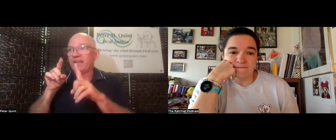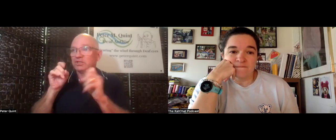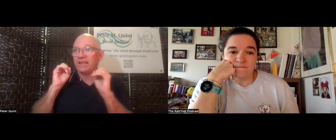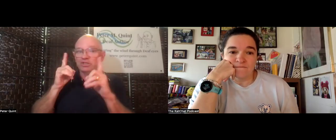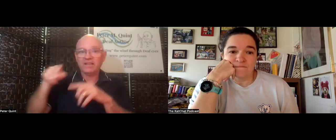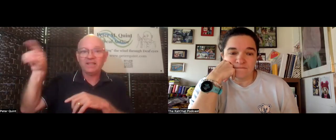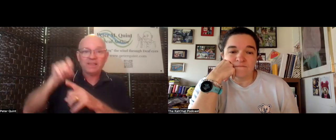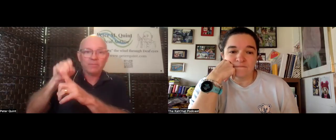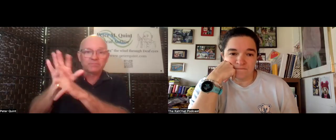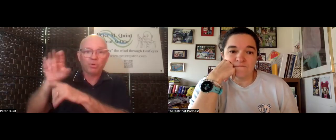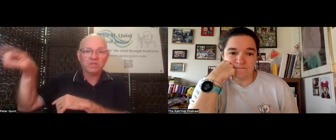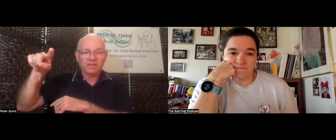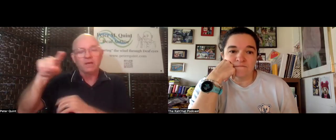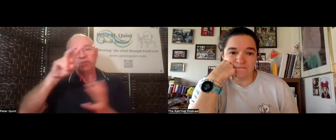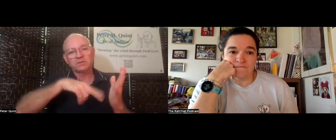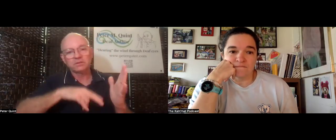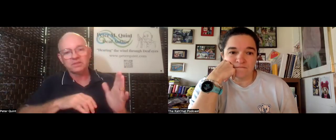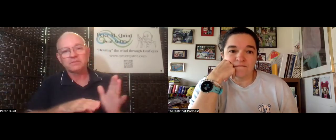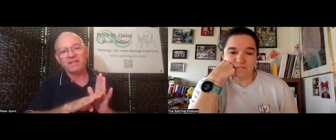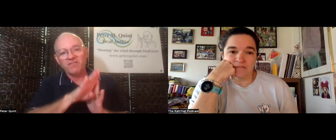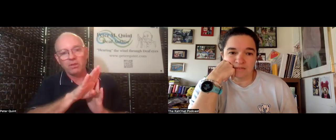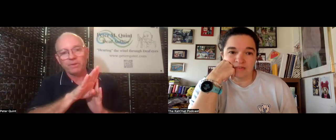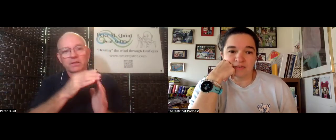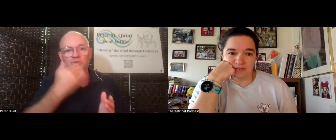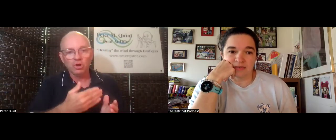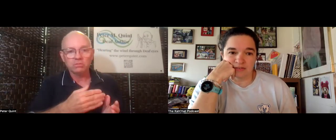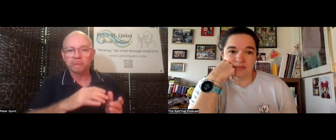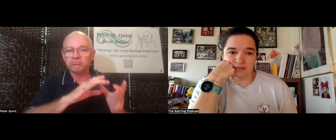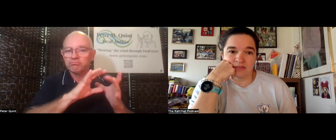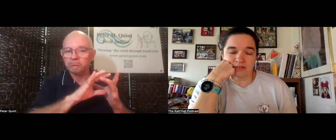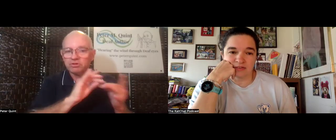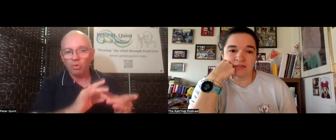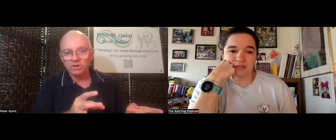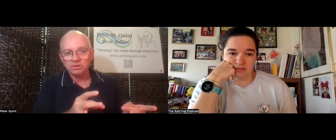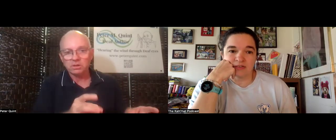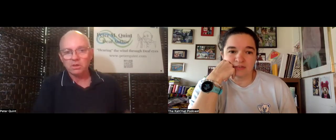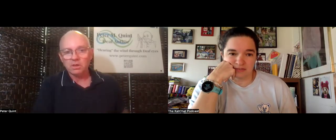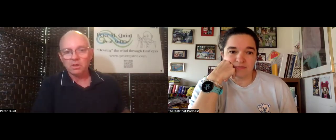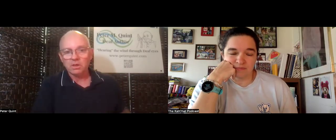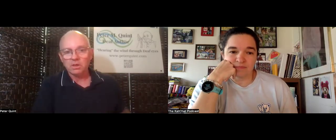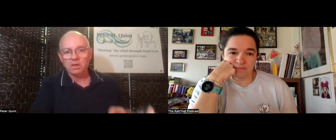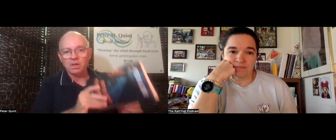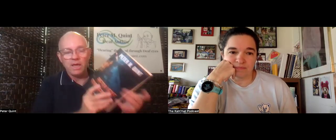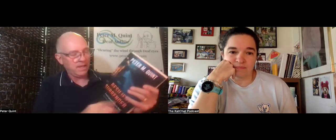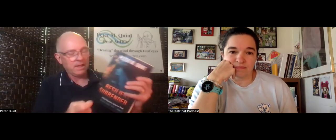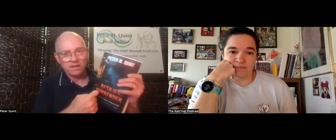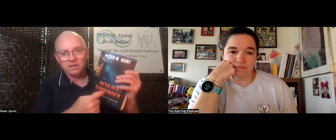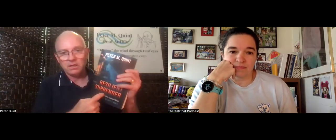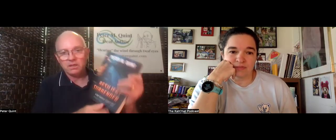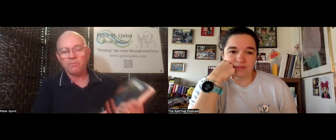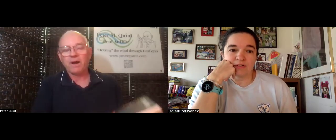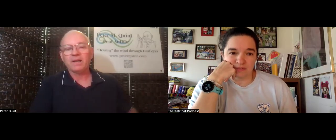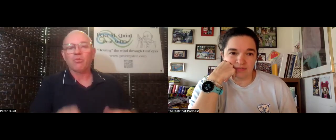way of educating them, exposing them is by developing good stories